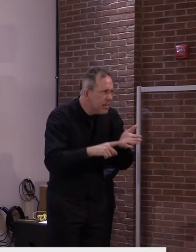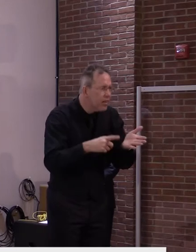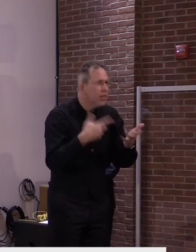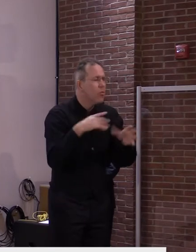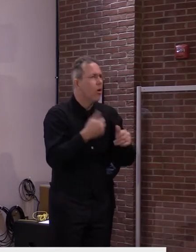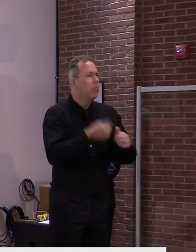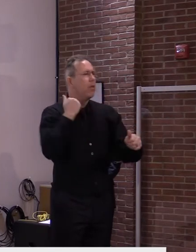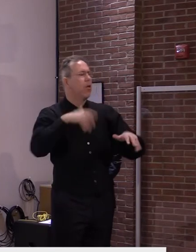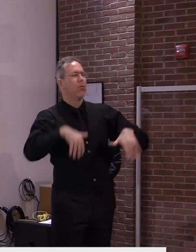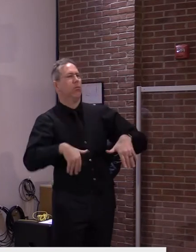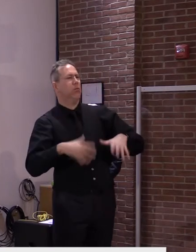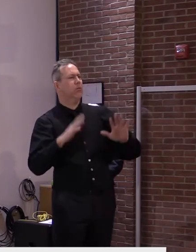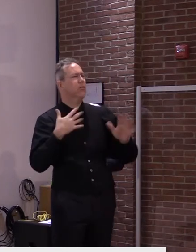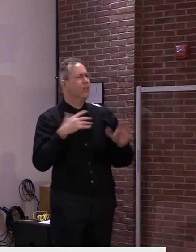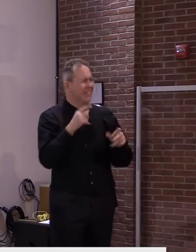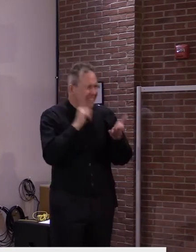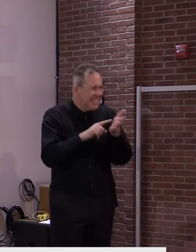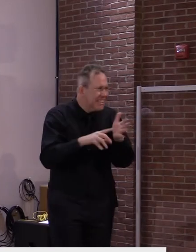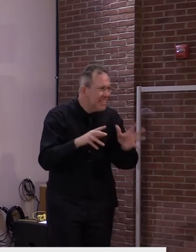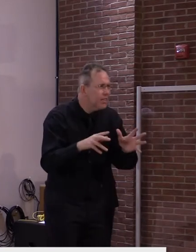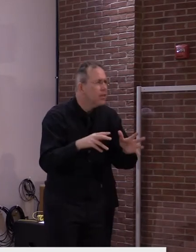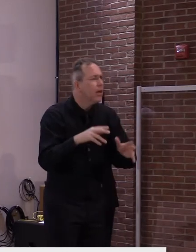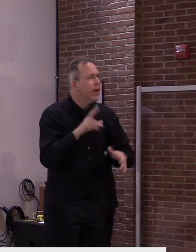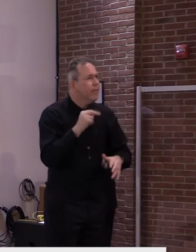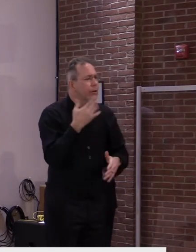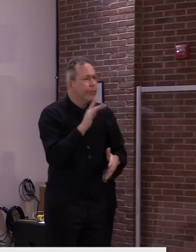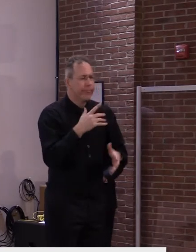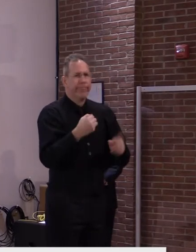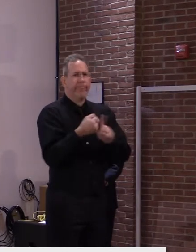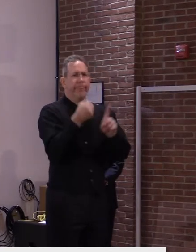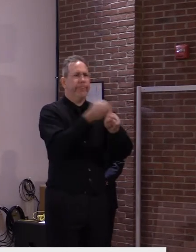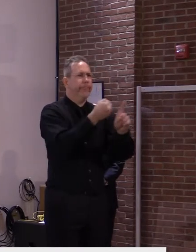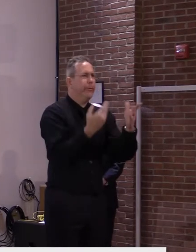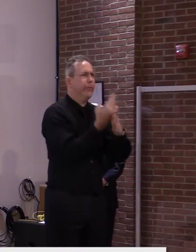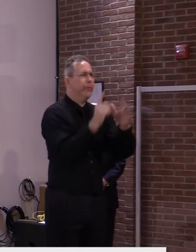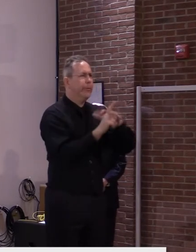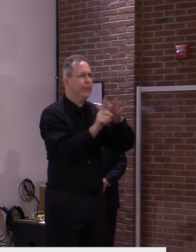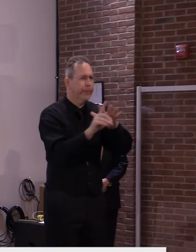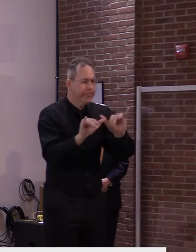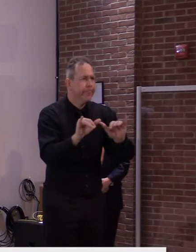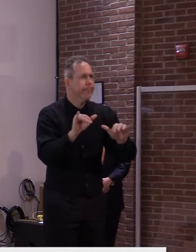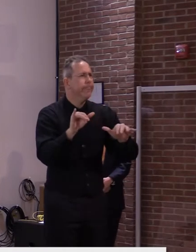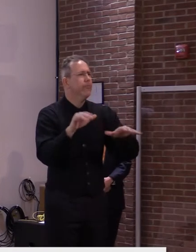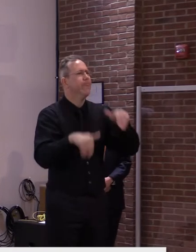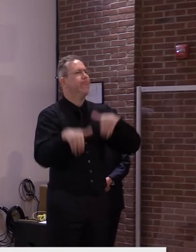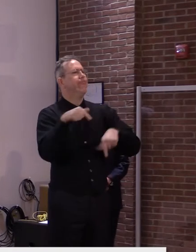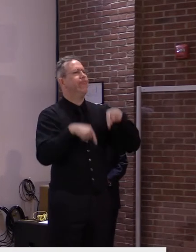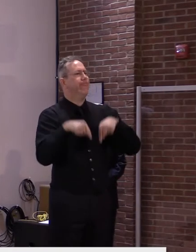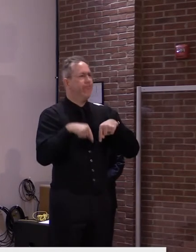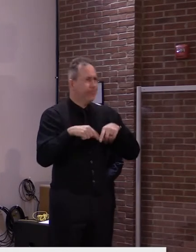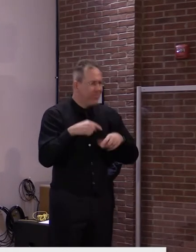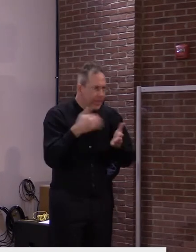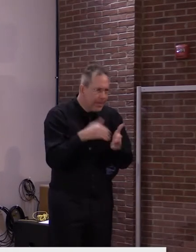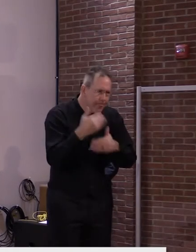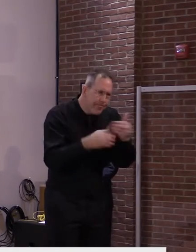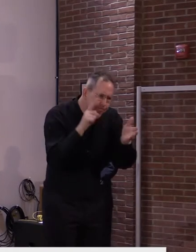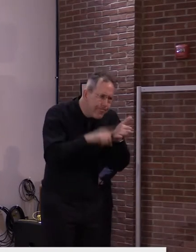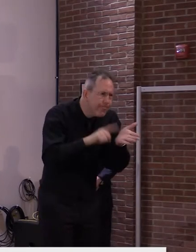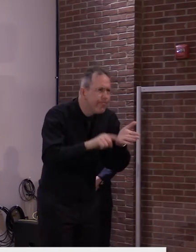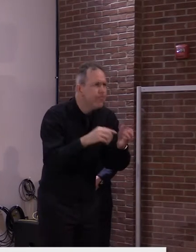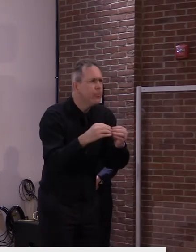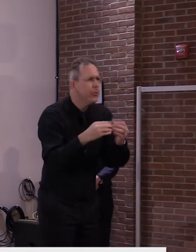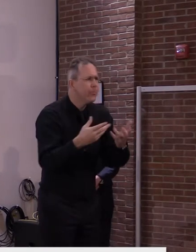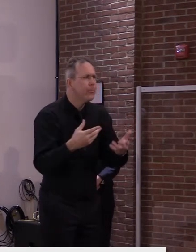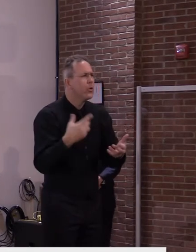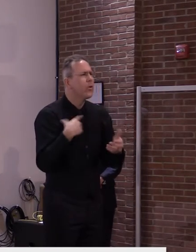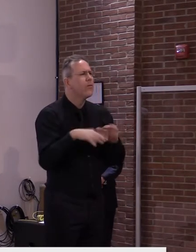but it is the way life is. The CDC is doing genome sequencing, but the number of samples it